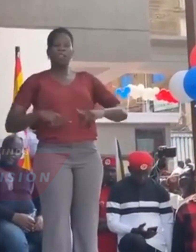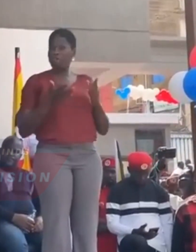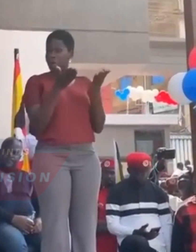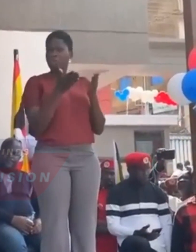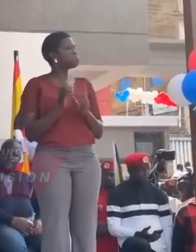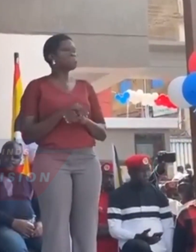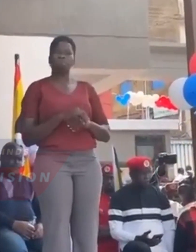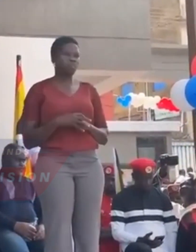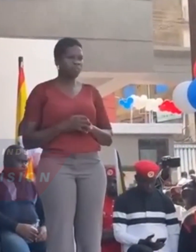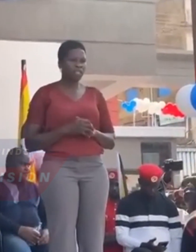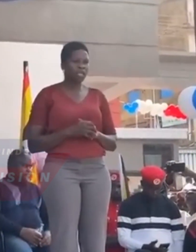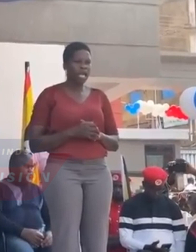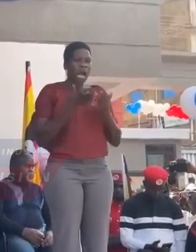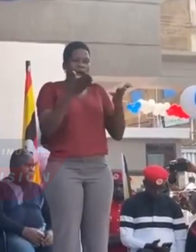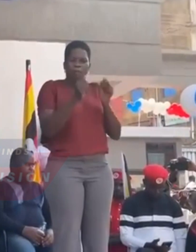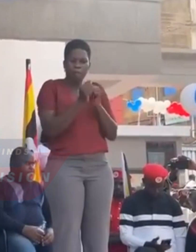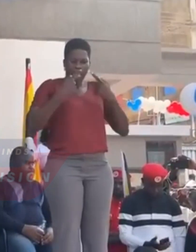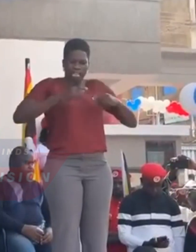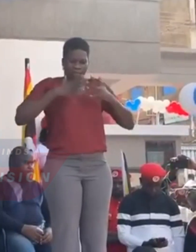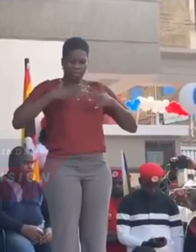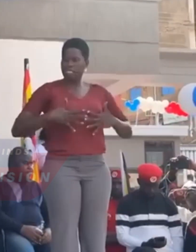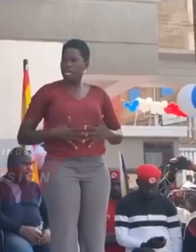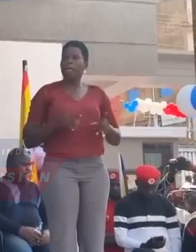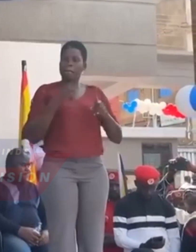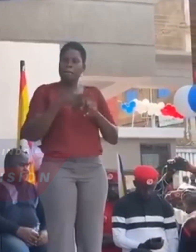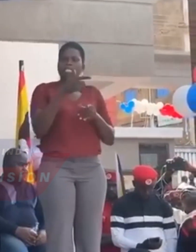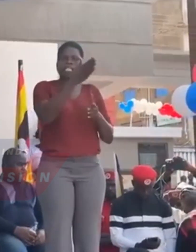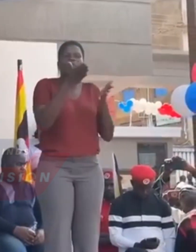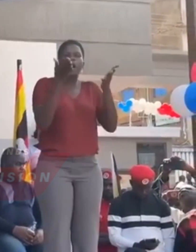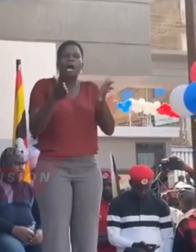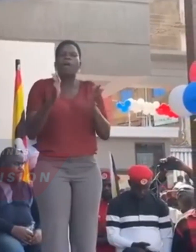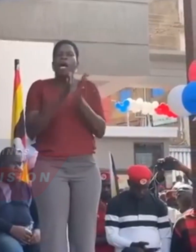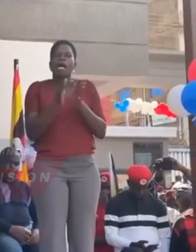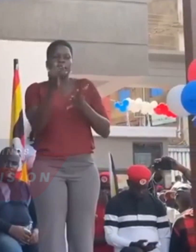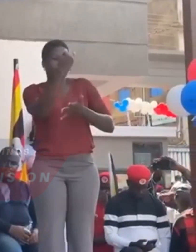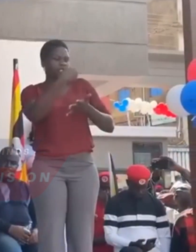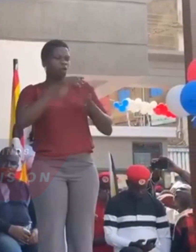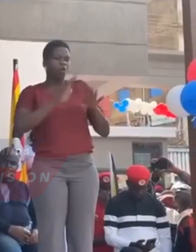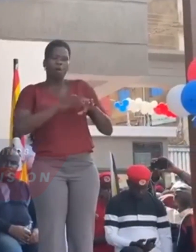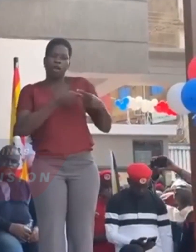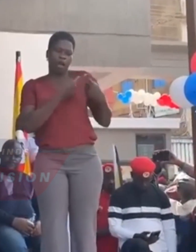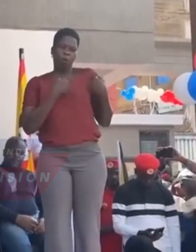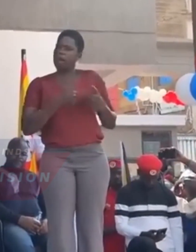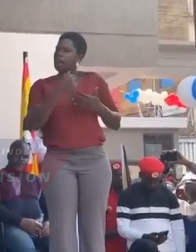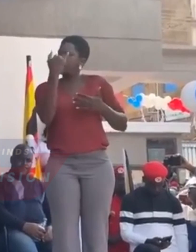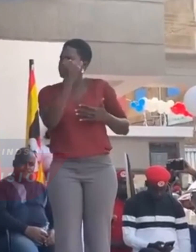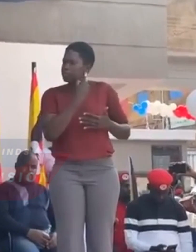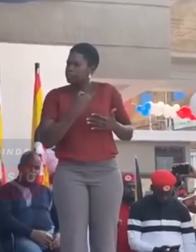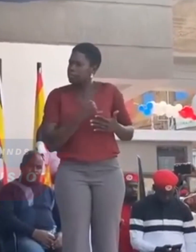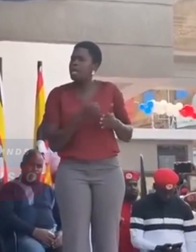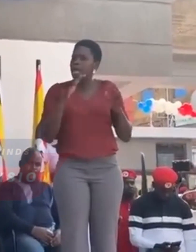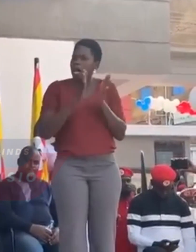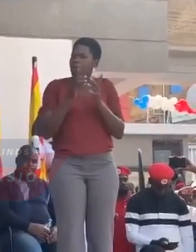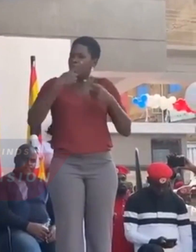exist with us physically, but they exist and they are tattooed on our hearts. We shall always remember